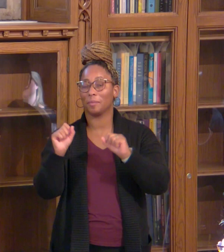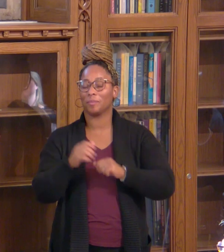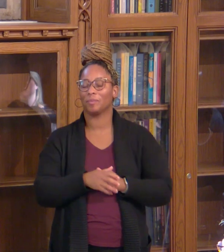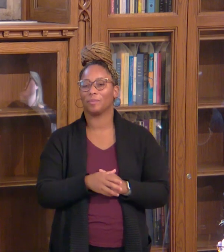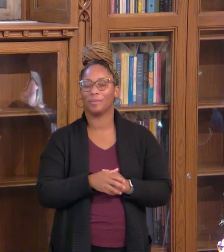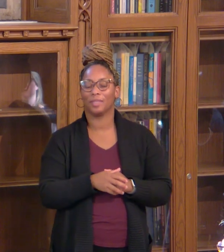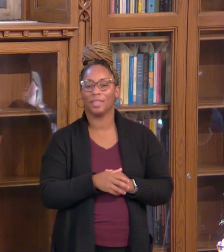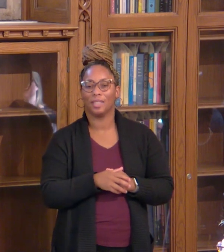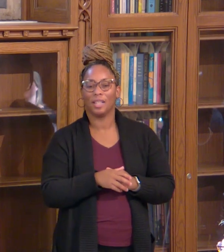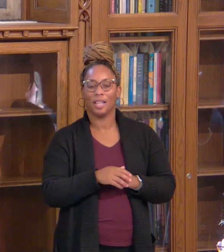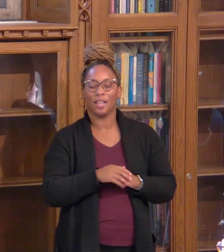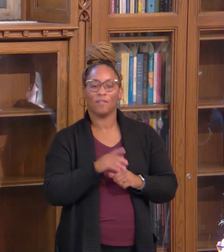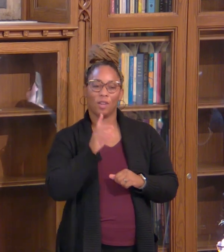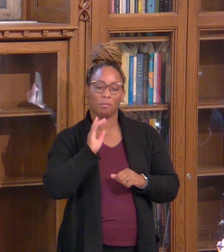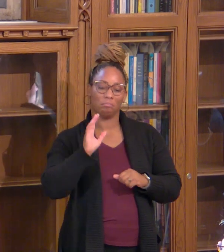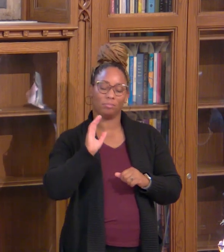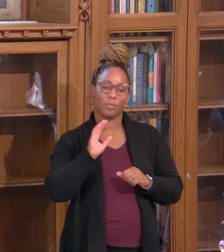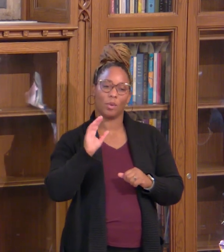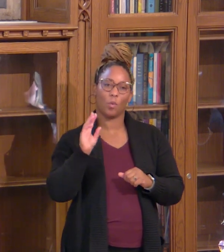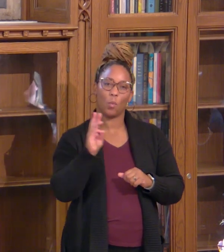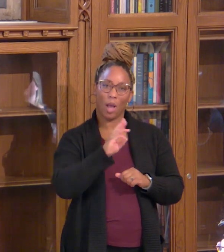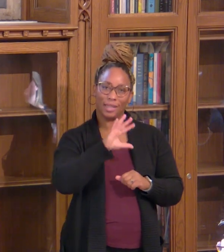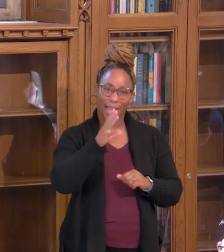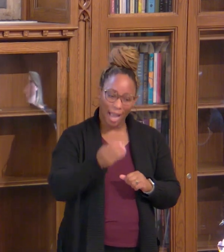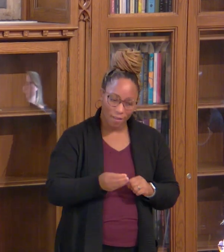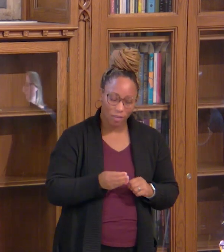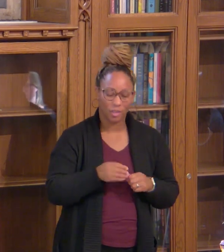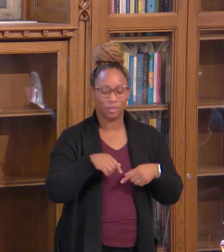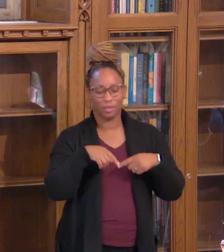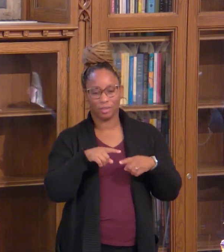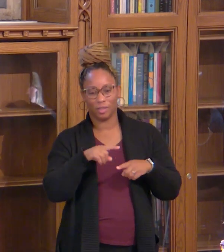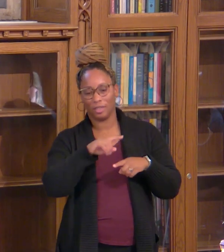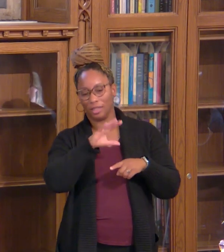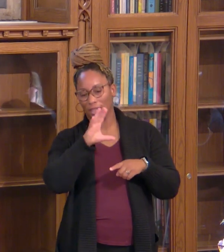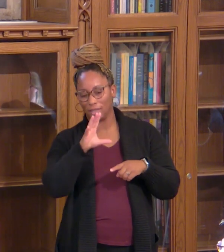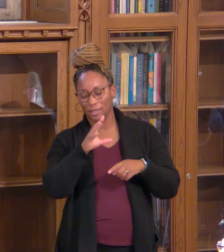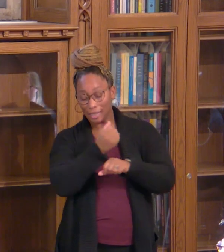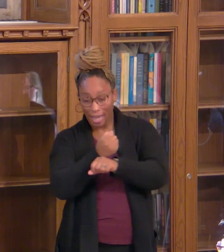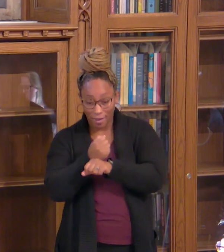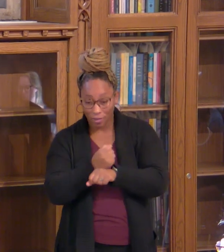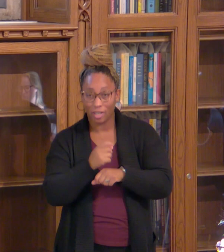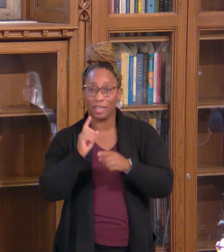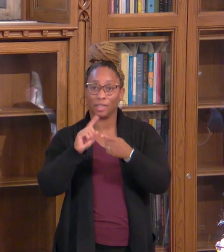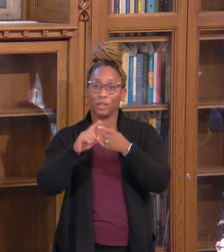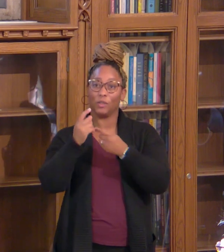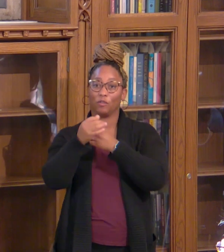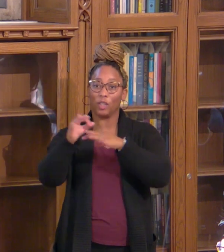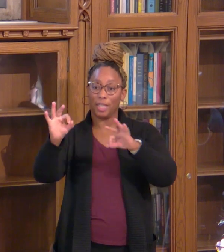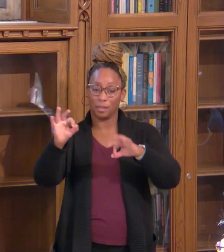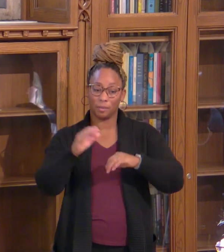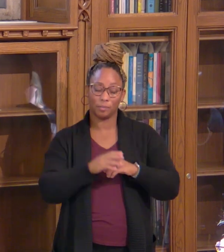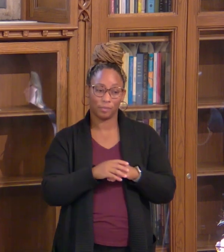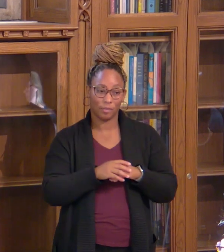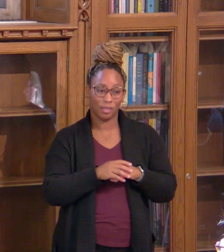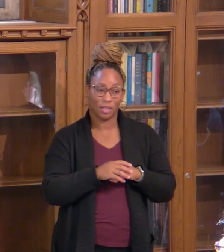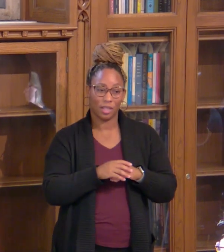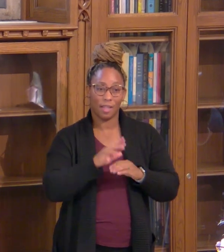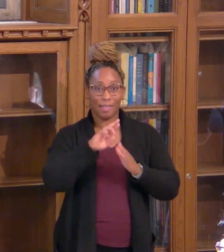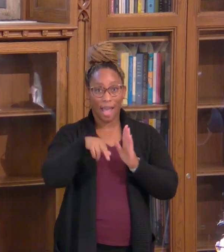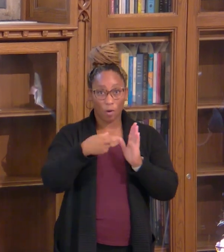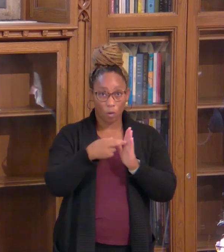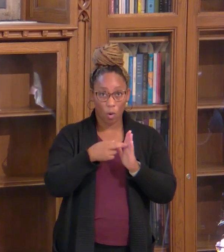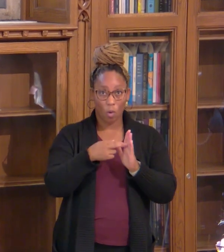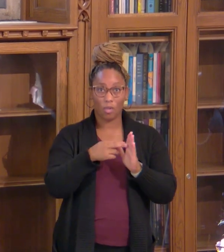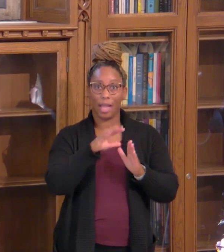from medieval West Africa through slavery and Freedom the role of African-Americans and shaping this